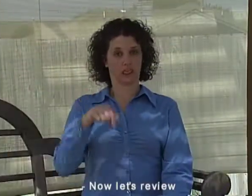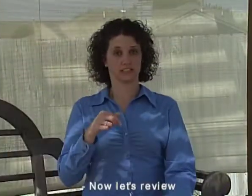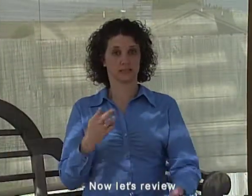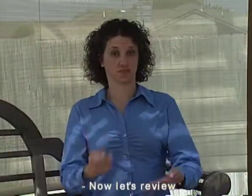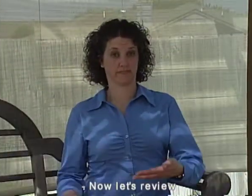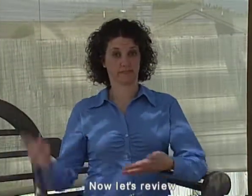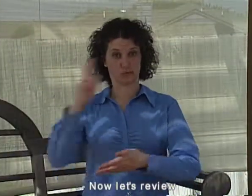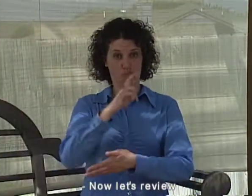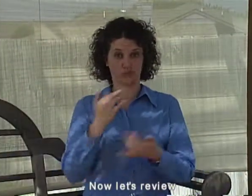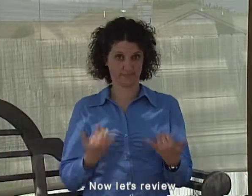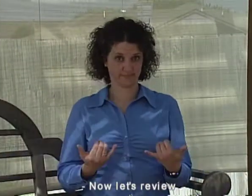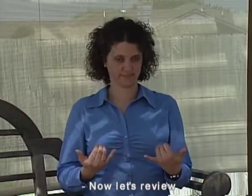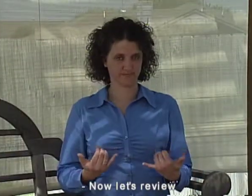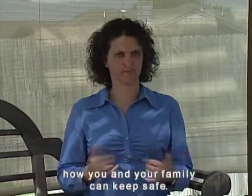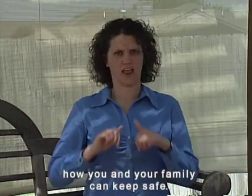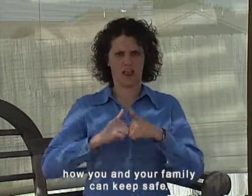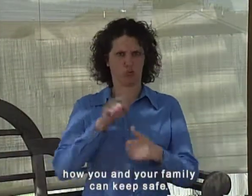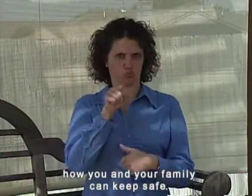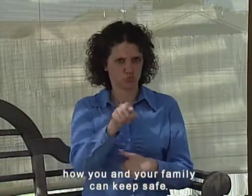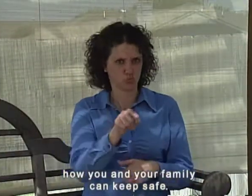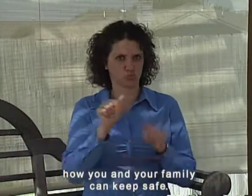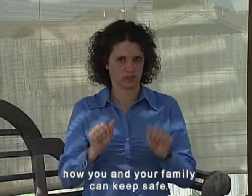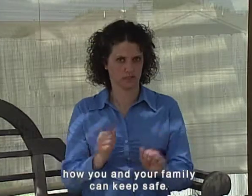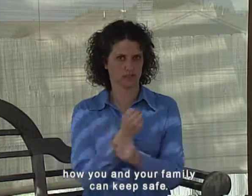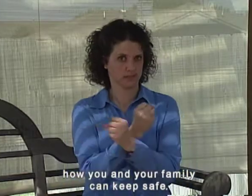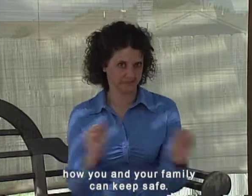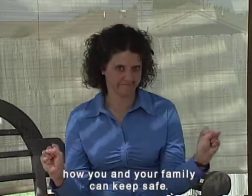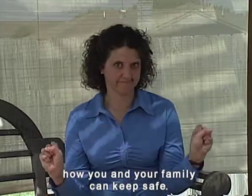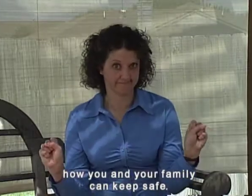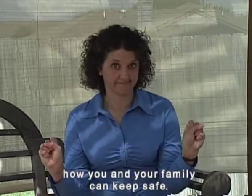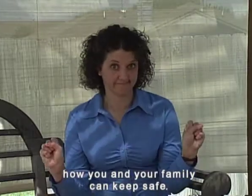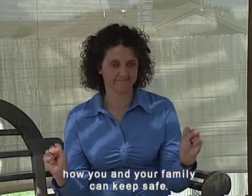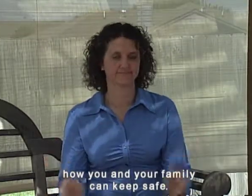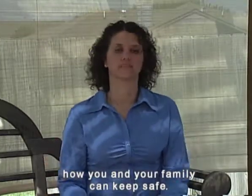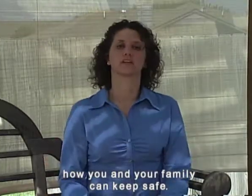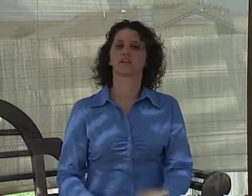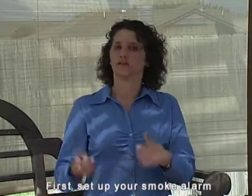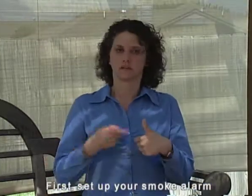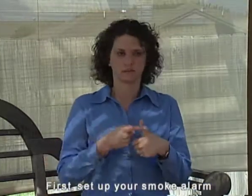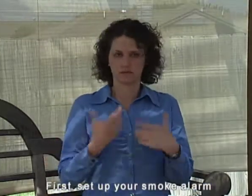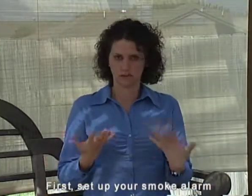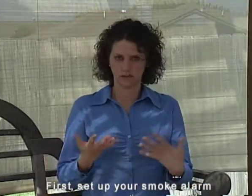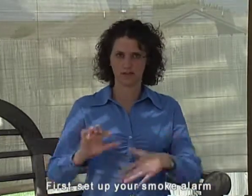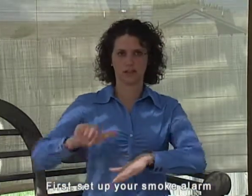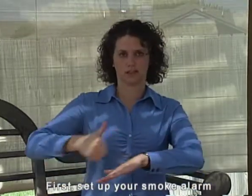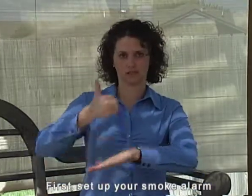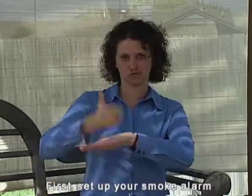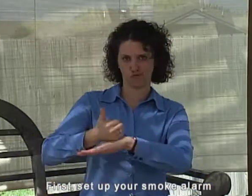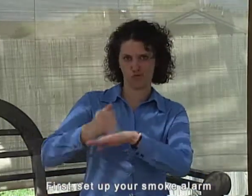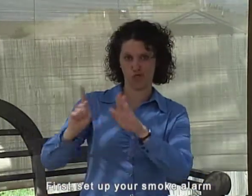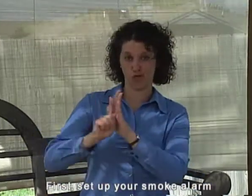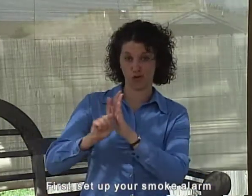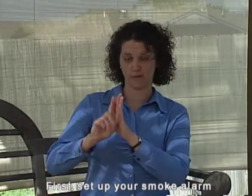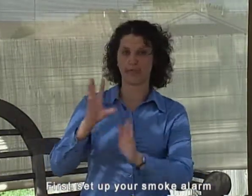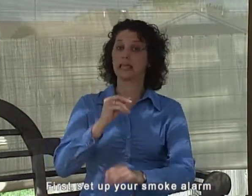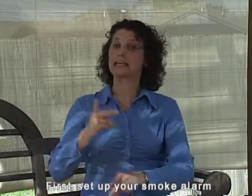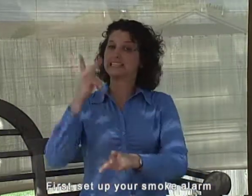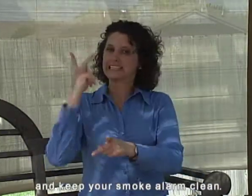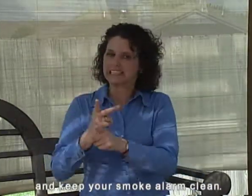Now let's review how you and your family can keep safe. First, set up your smoke alarm